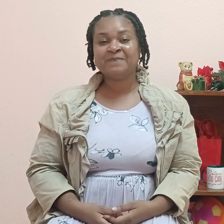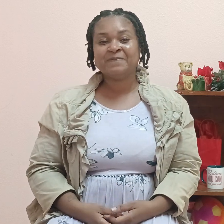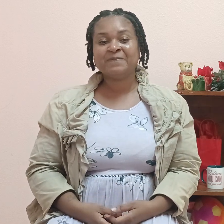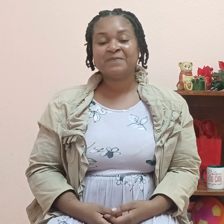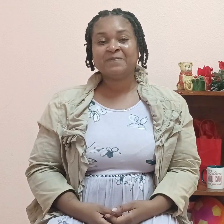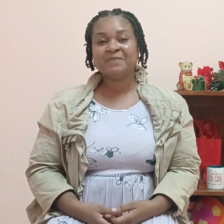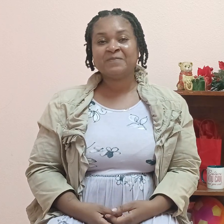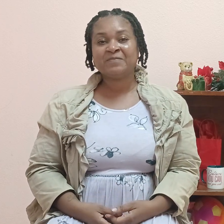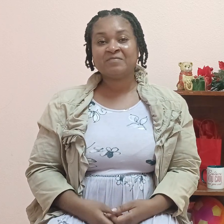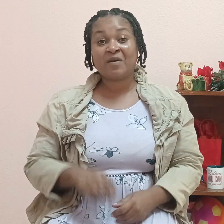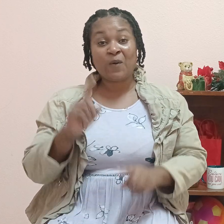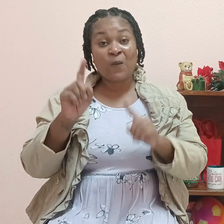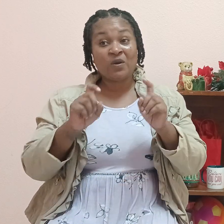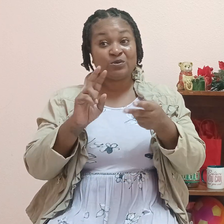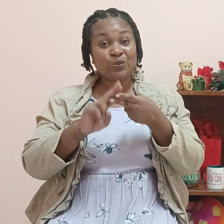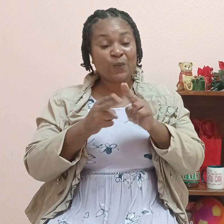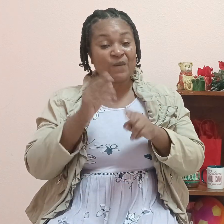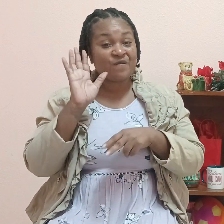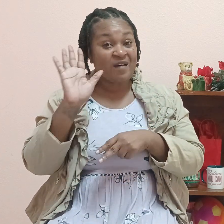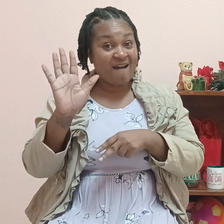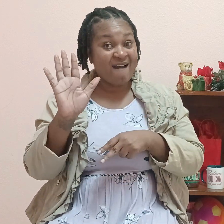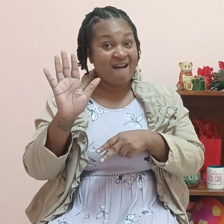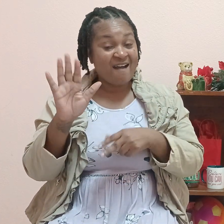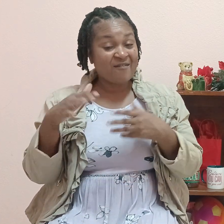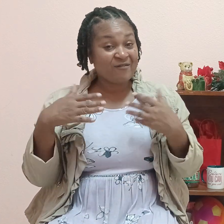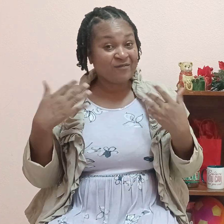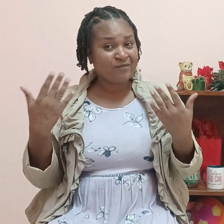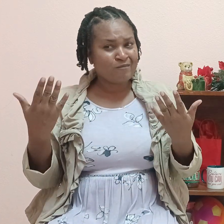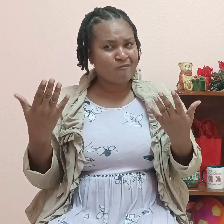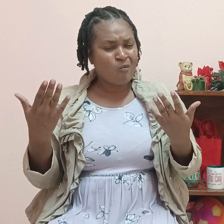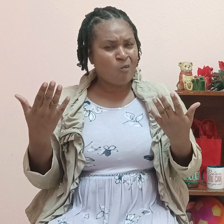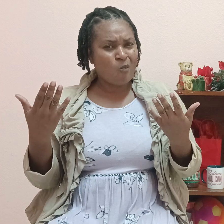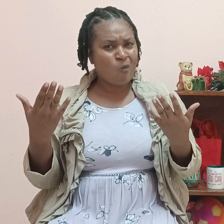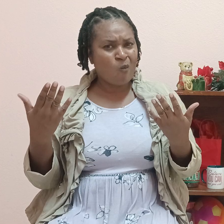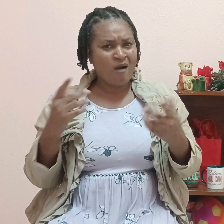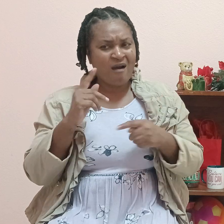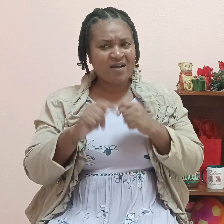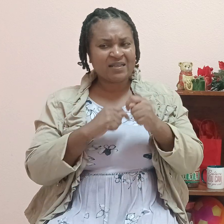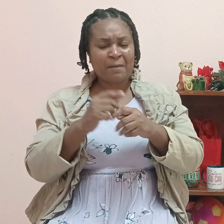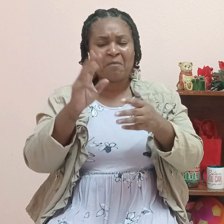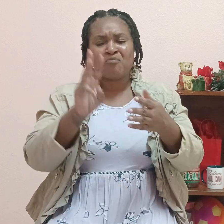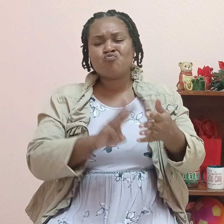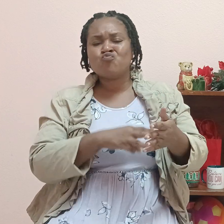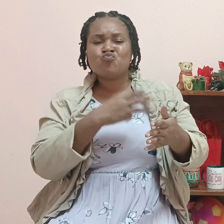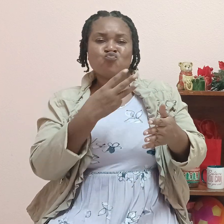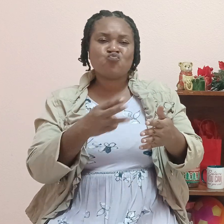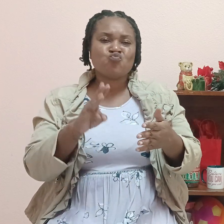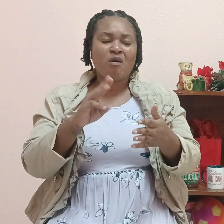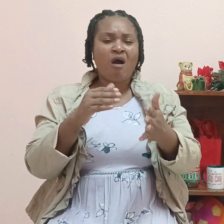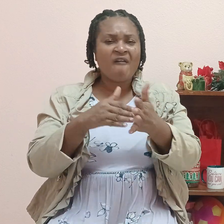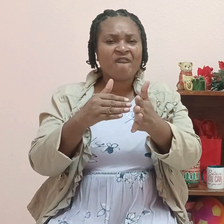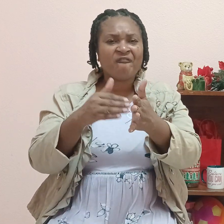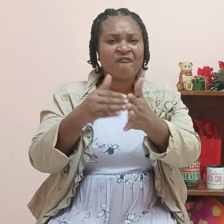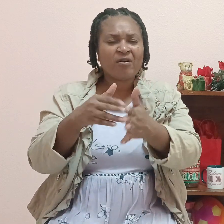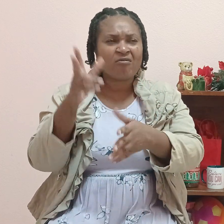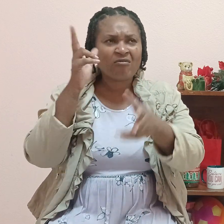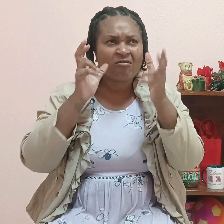Question 5. Which type of music is commonly heard during Christmas time